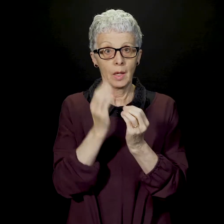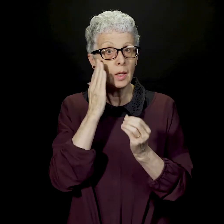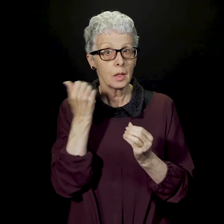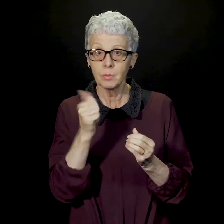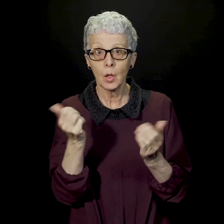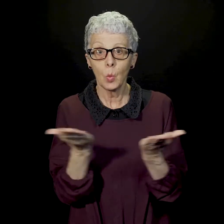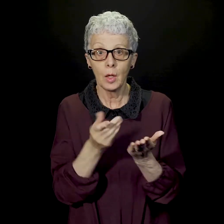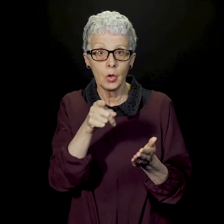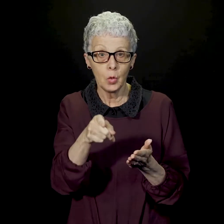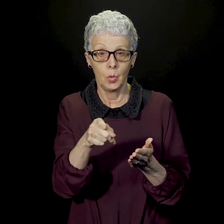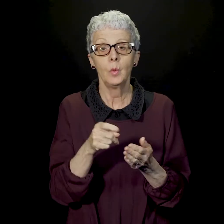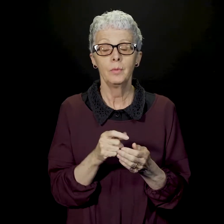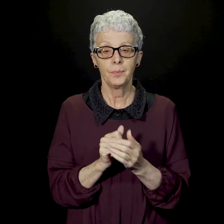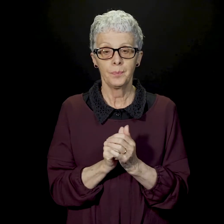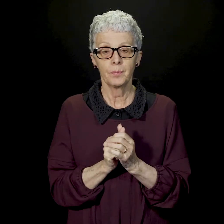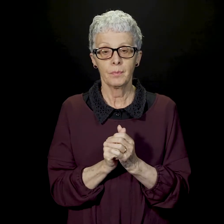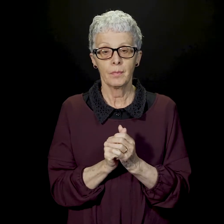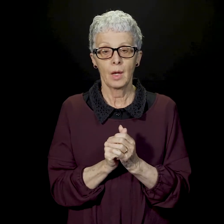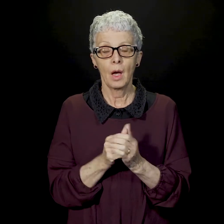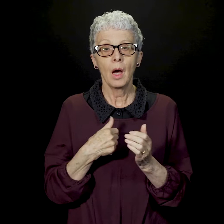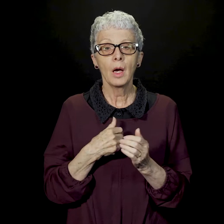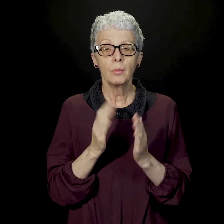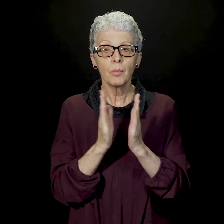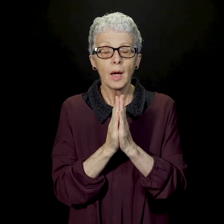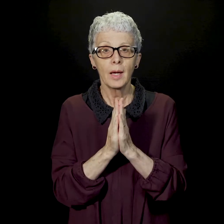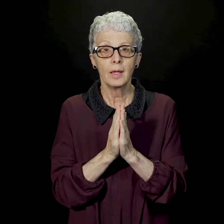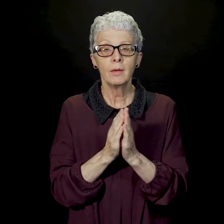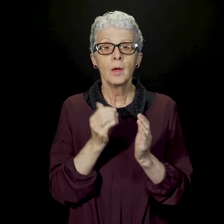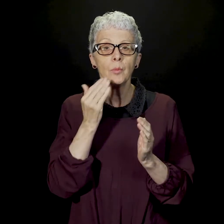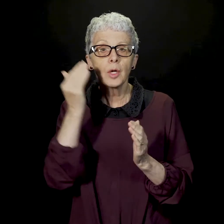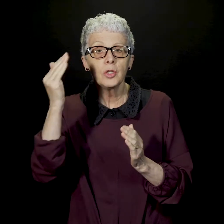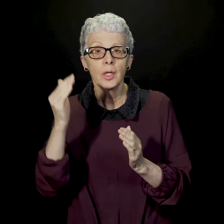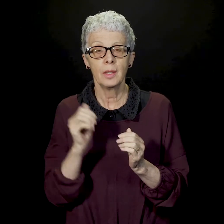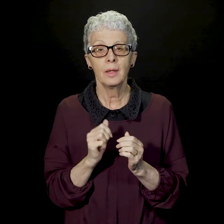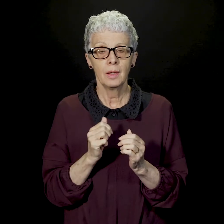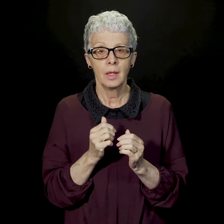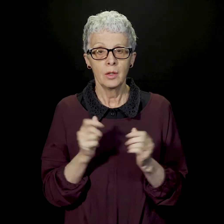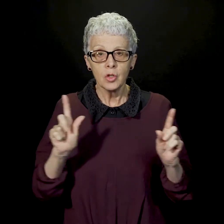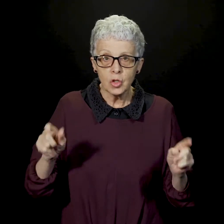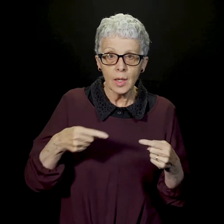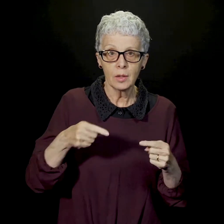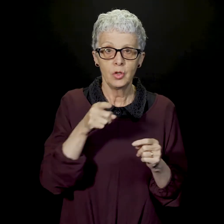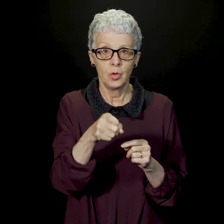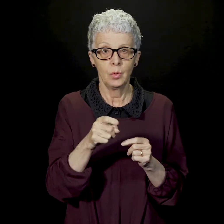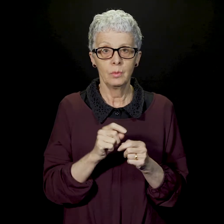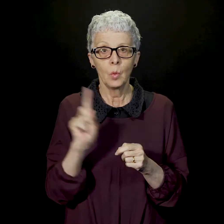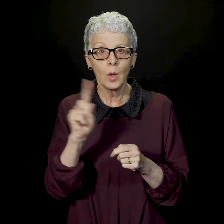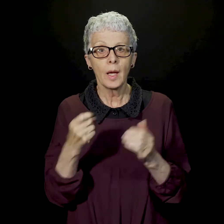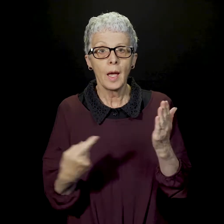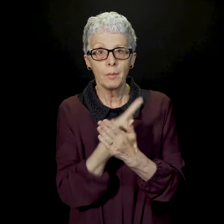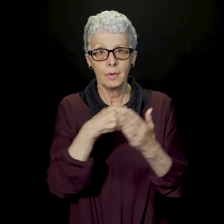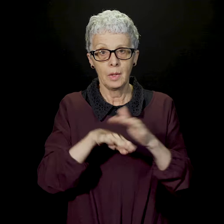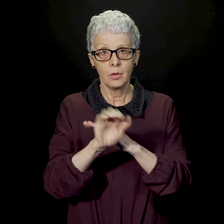engage in the worship this week and that the message encourages you and challenges you and is timely for you, wherever you might be facing in your life right